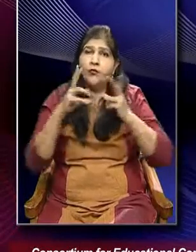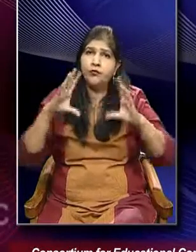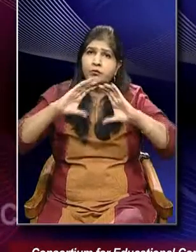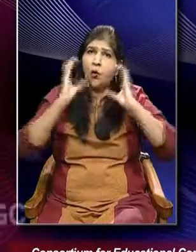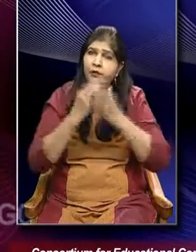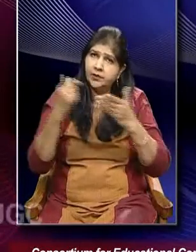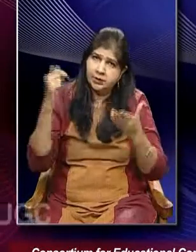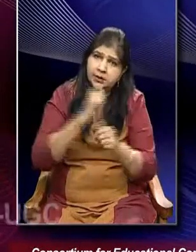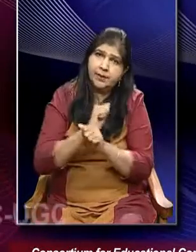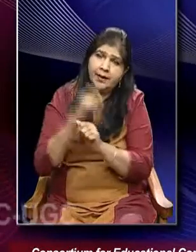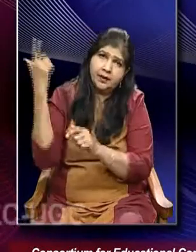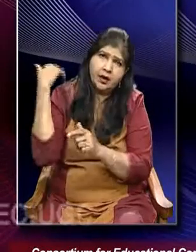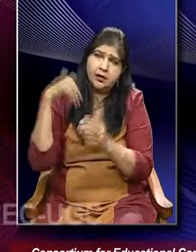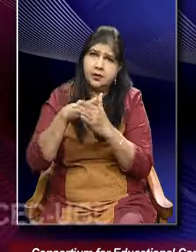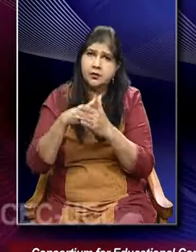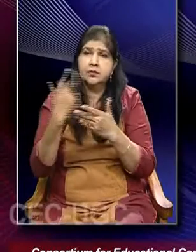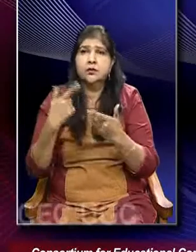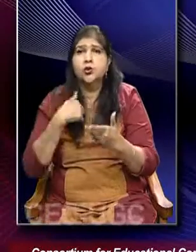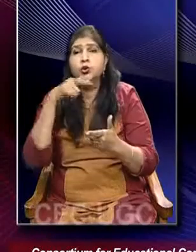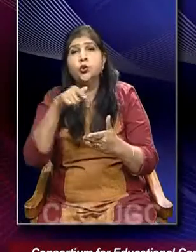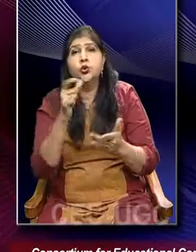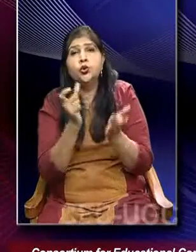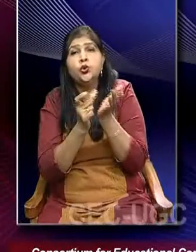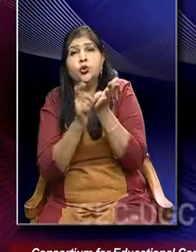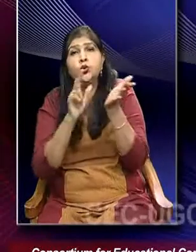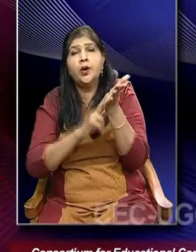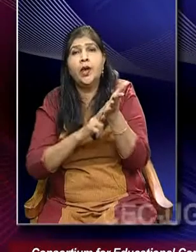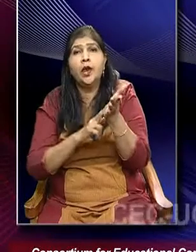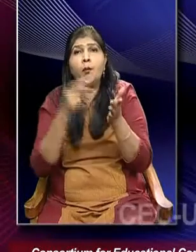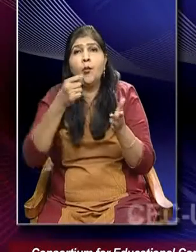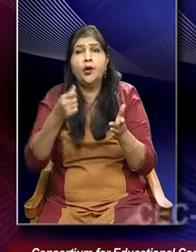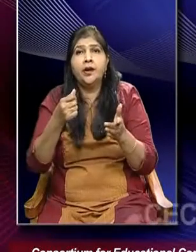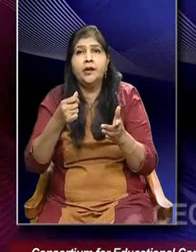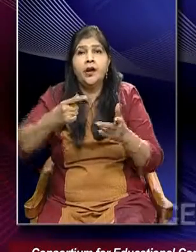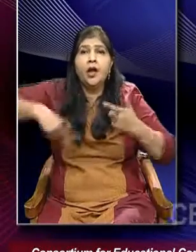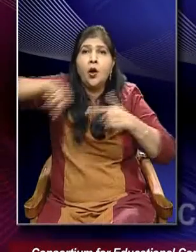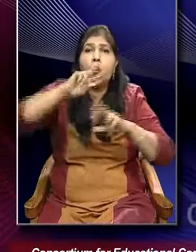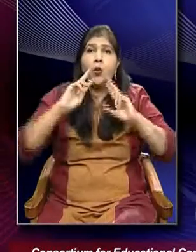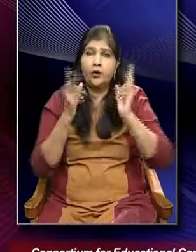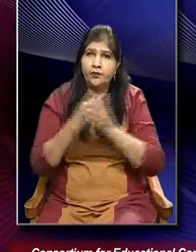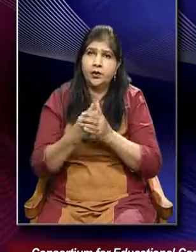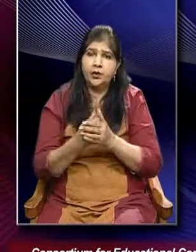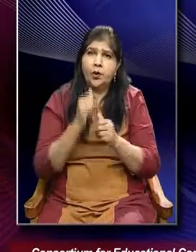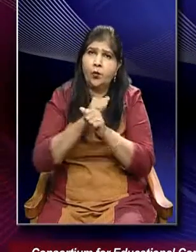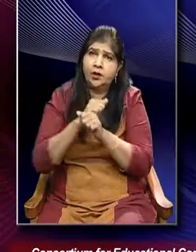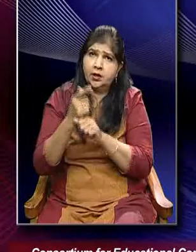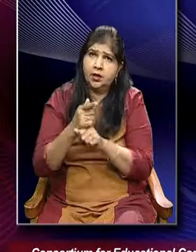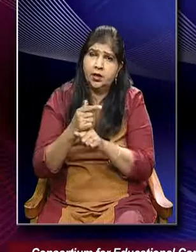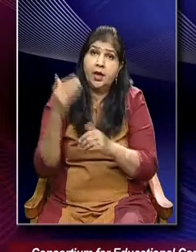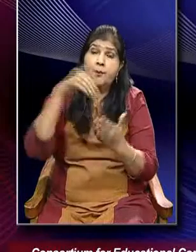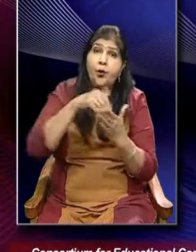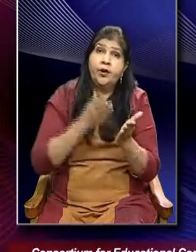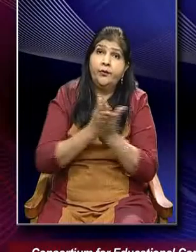Woods Conference, also known as UN Monetary and Financial Conference, worked in an important